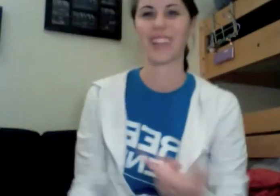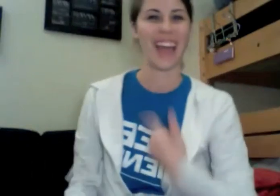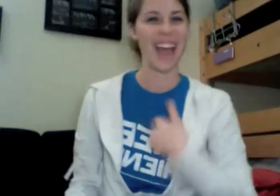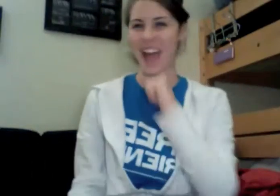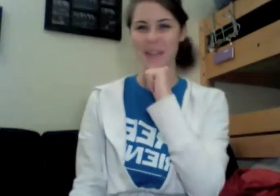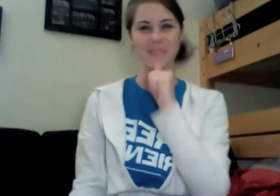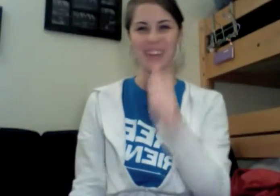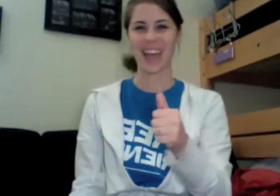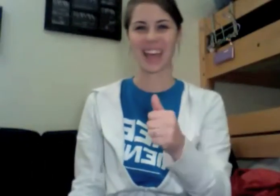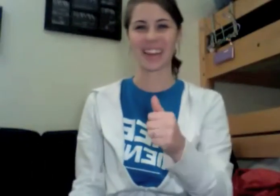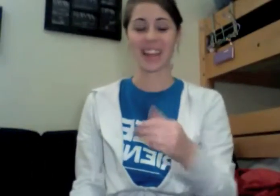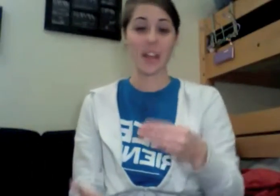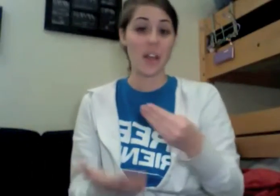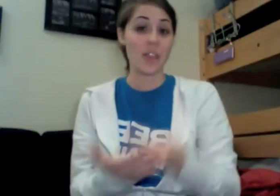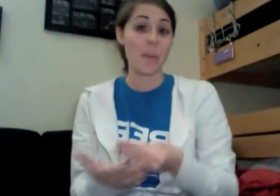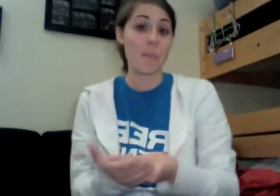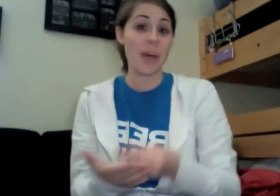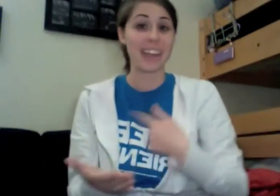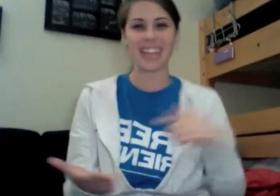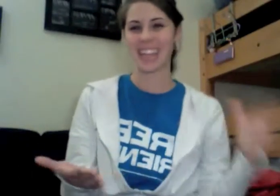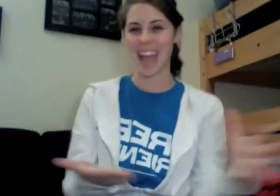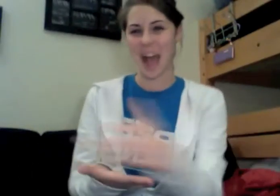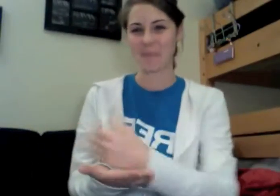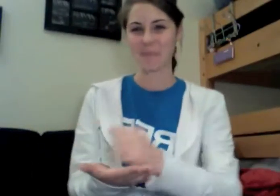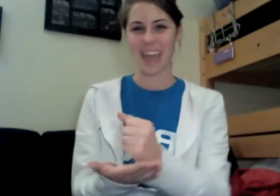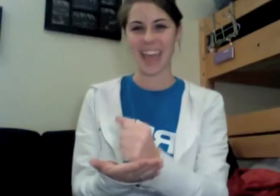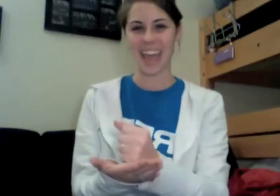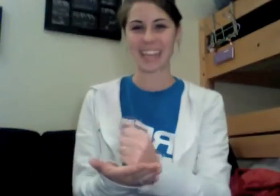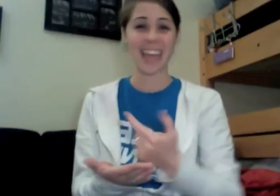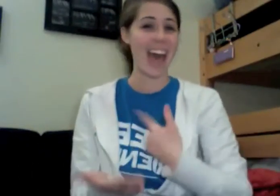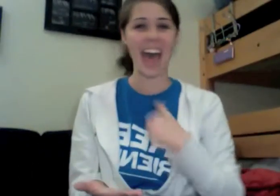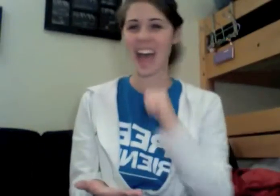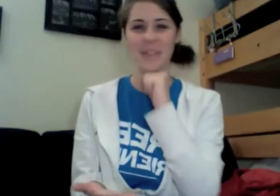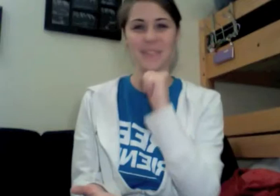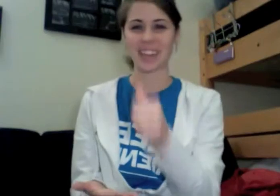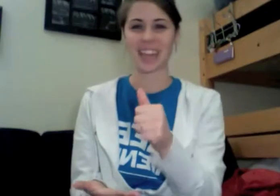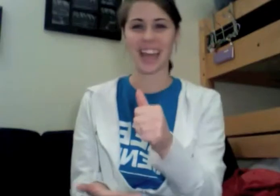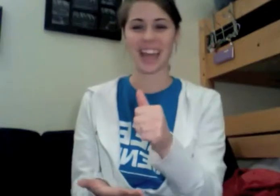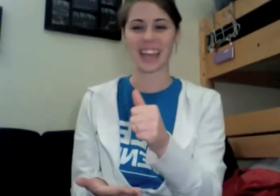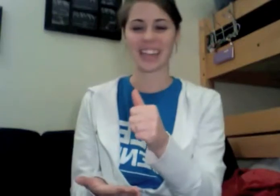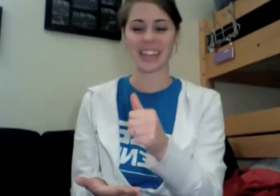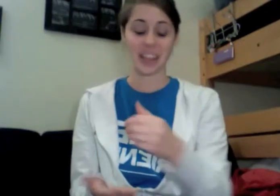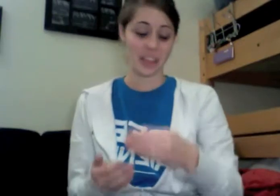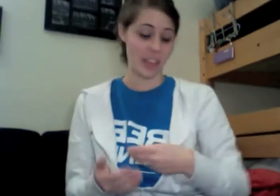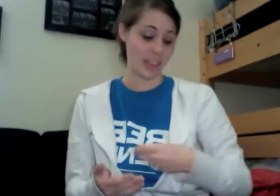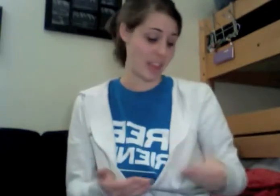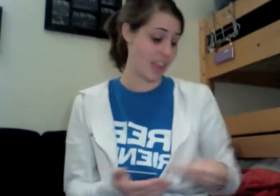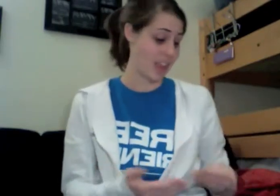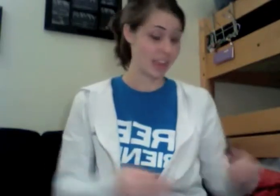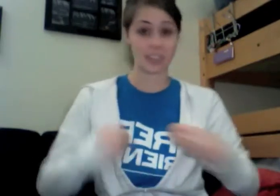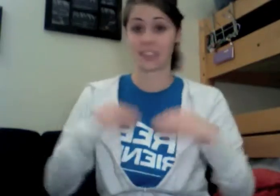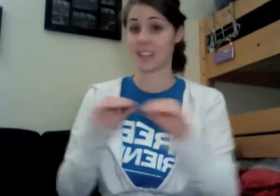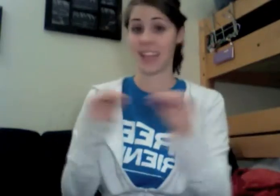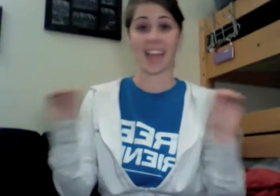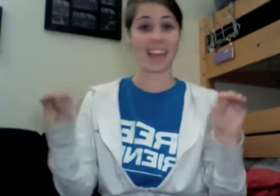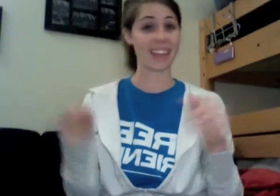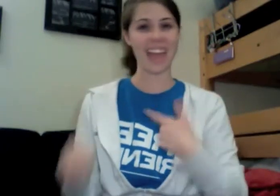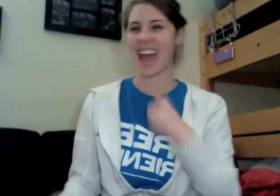drive. I'm not the money I make. I'm not the things I lack.